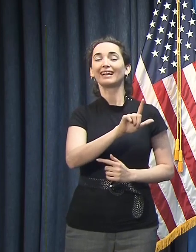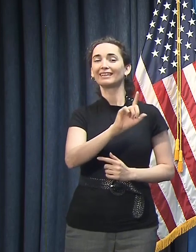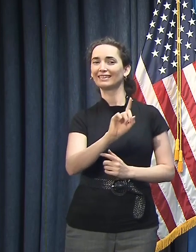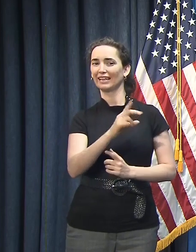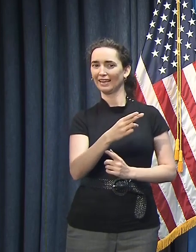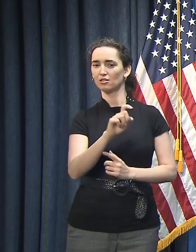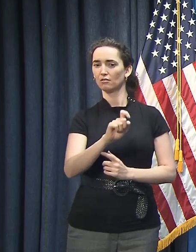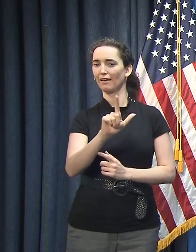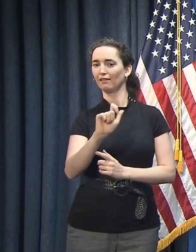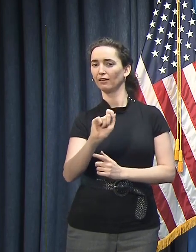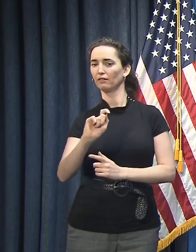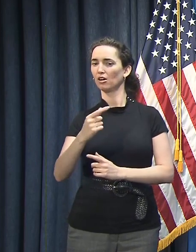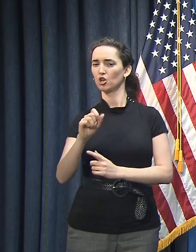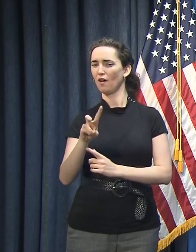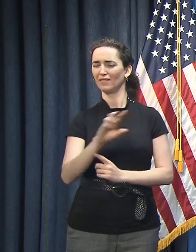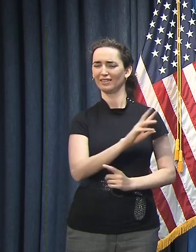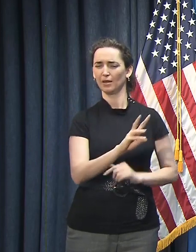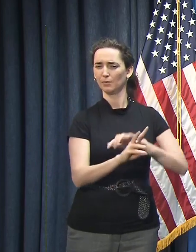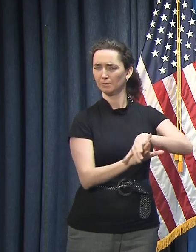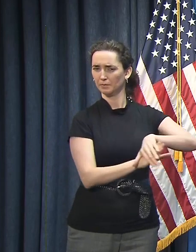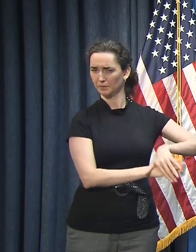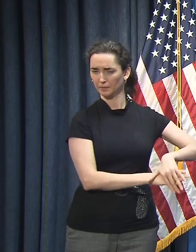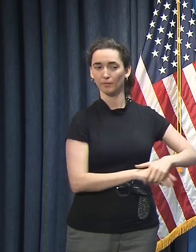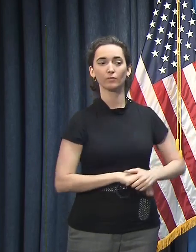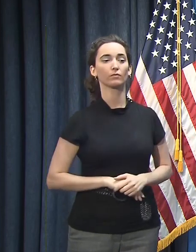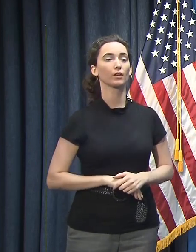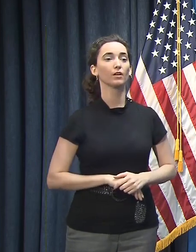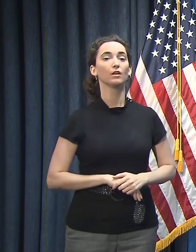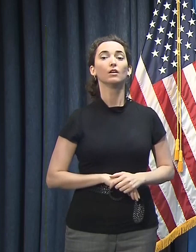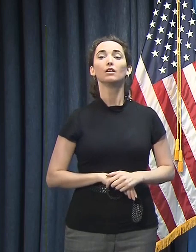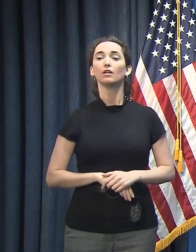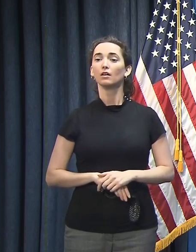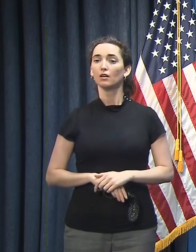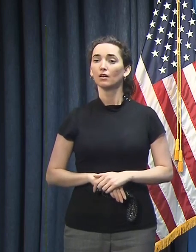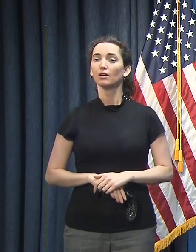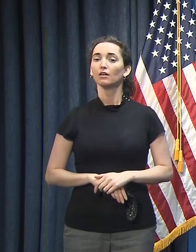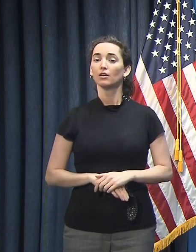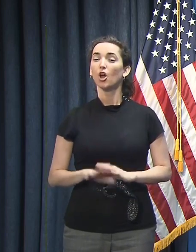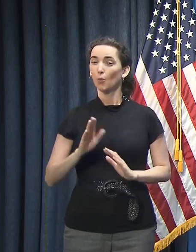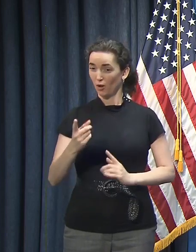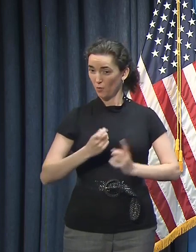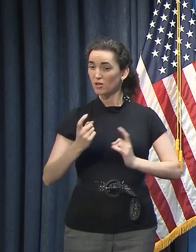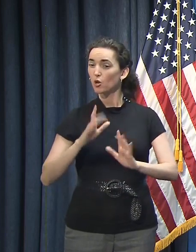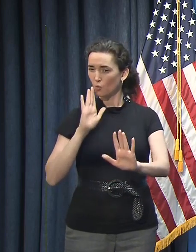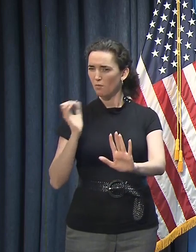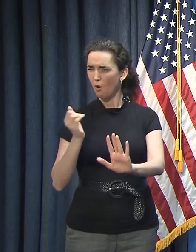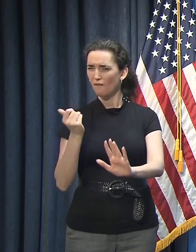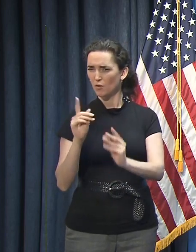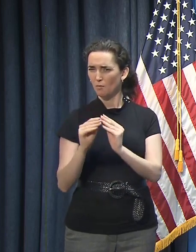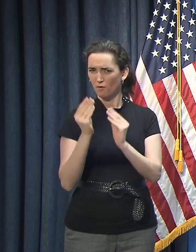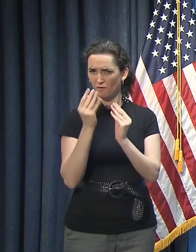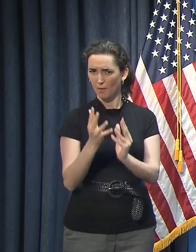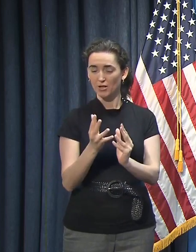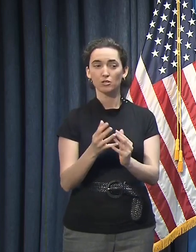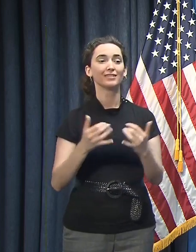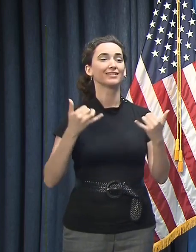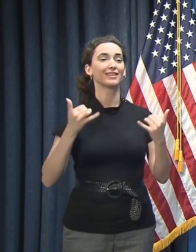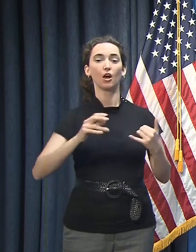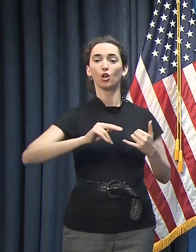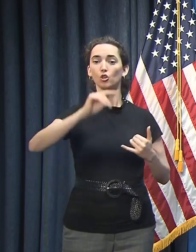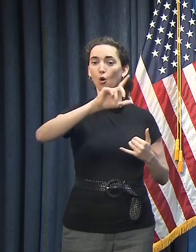Before I open the floor to questions, a couple of other things, one of which is there is severe weather moving across